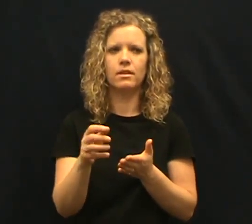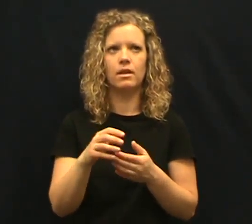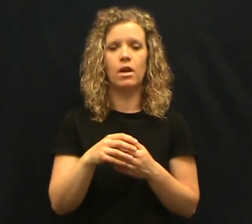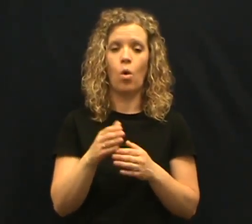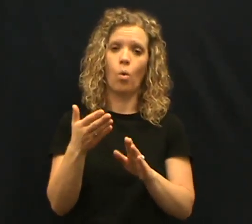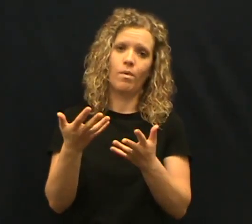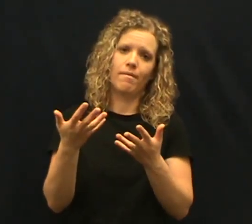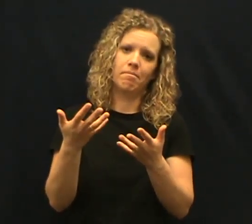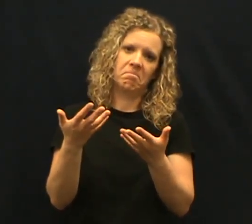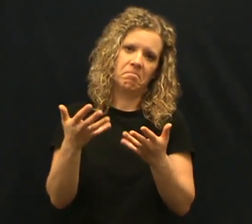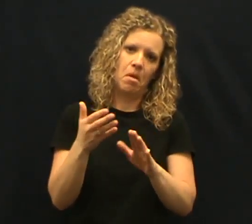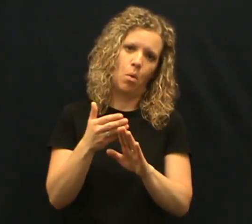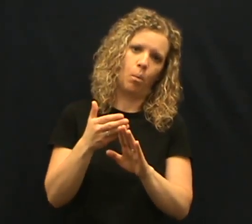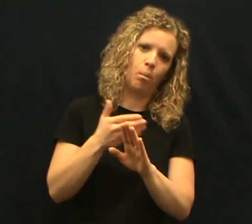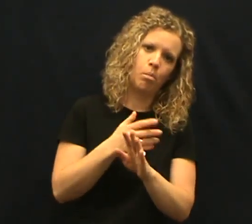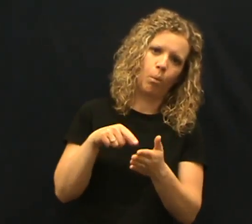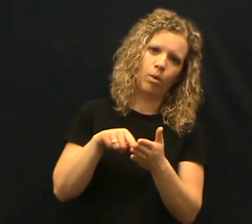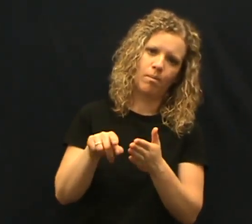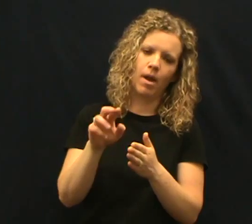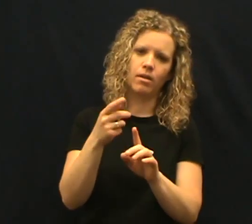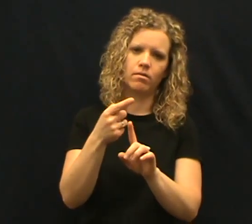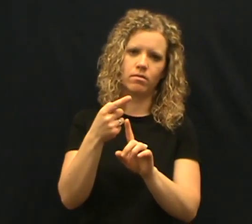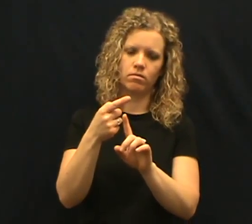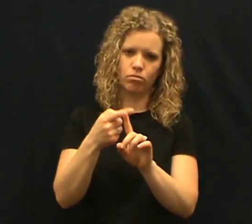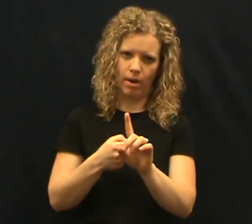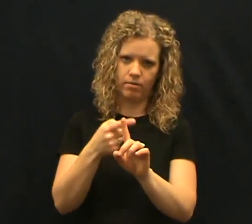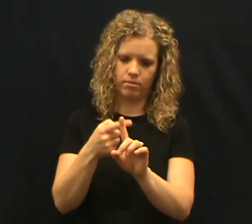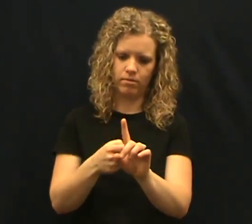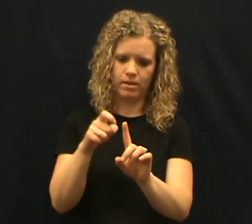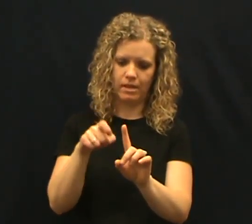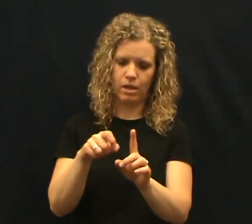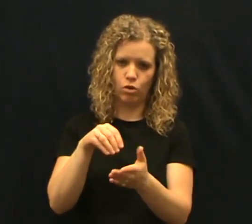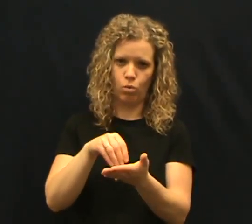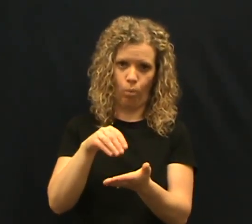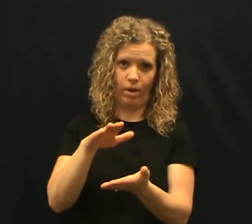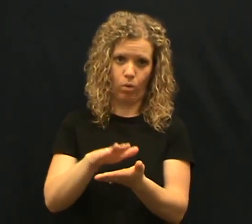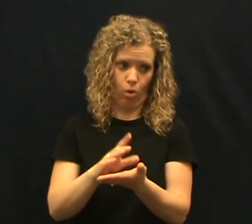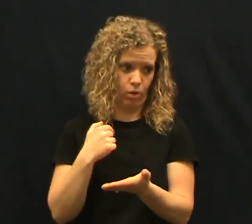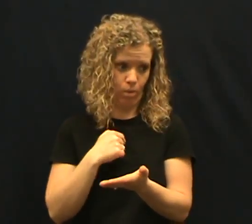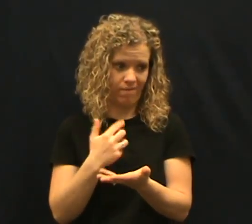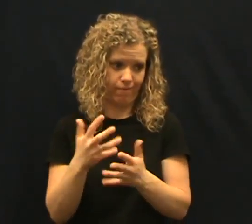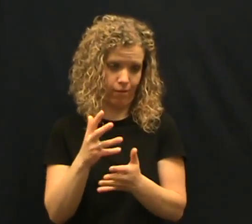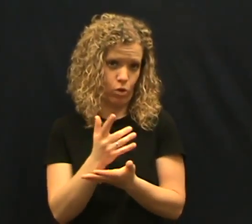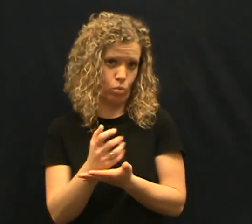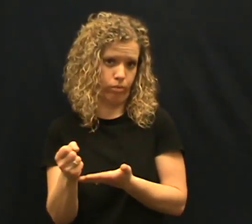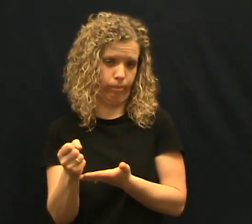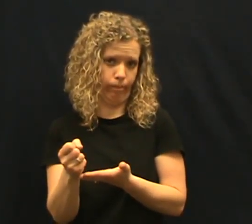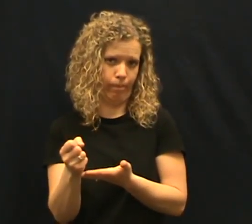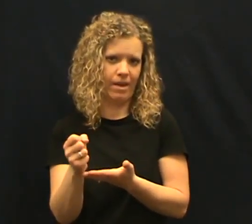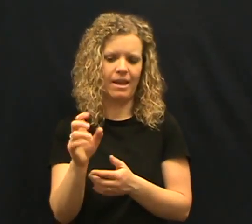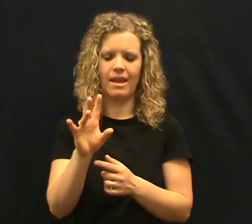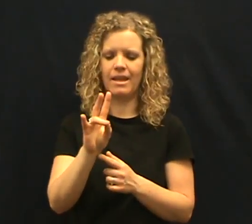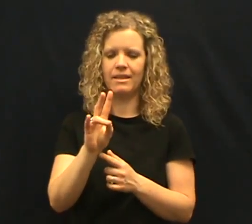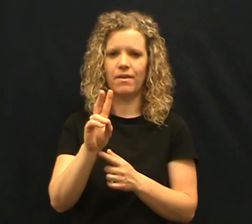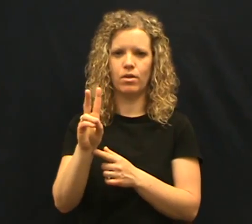the rent and we needed to record using it up. And so we had $7,200